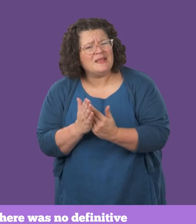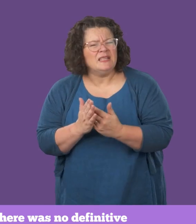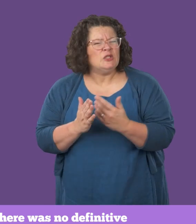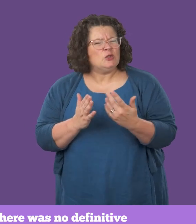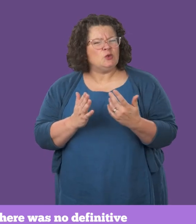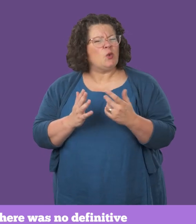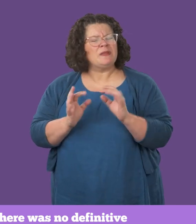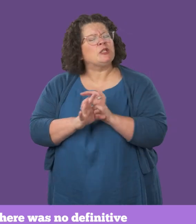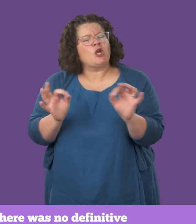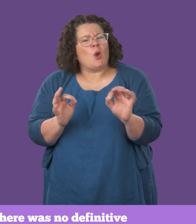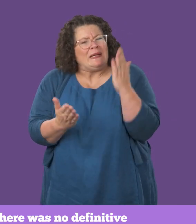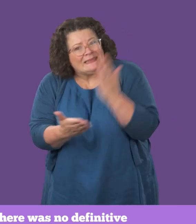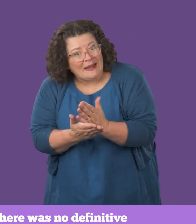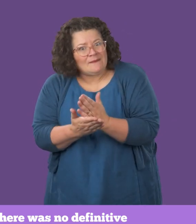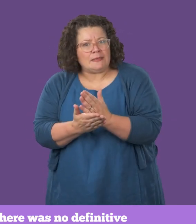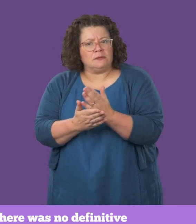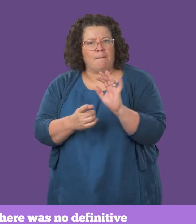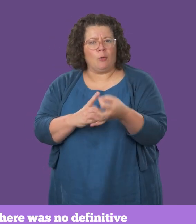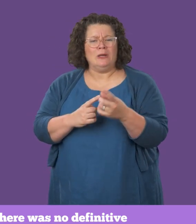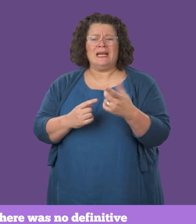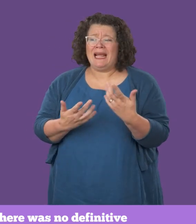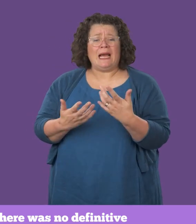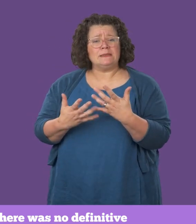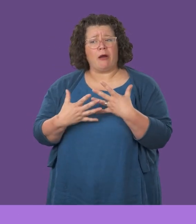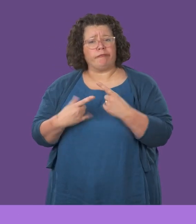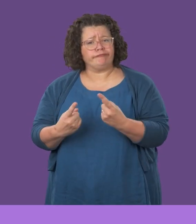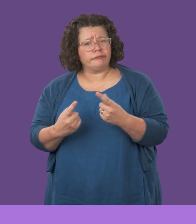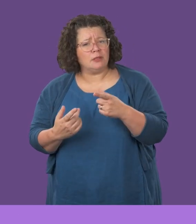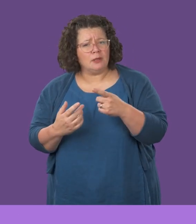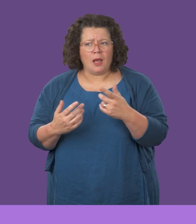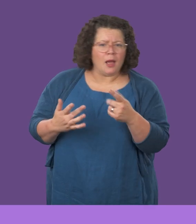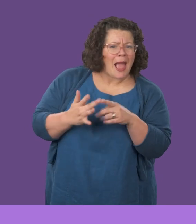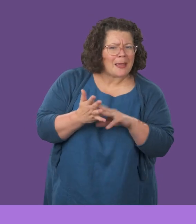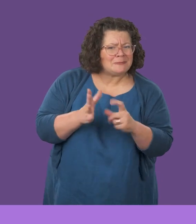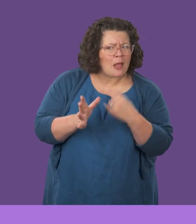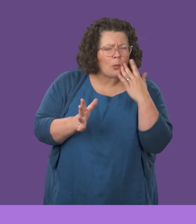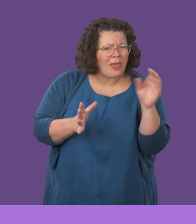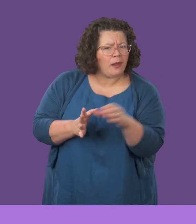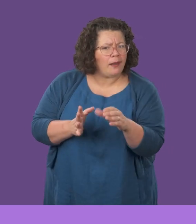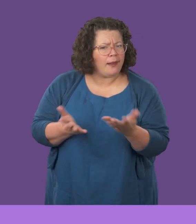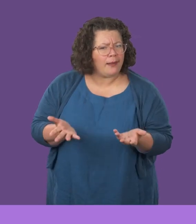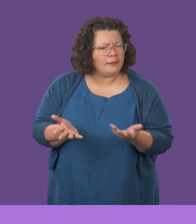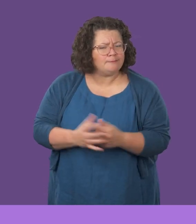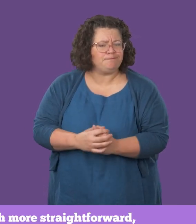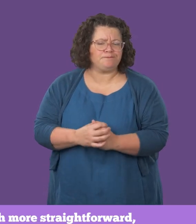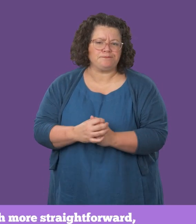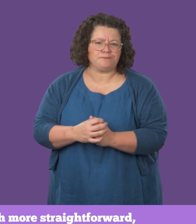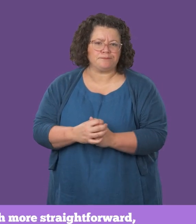no definitive, it was a very discretionary, at what point an IMCA gets instructed. Care Act advocacy,